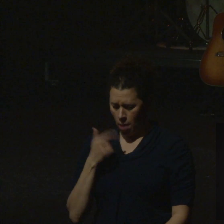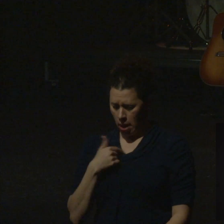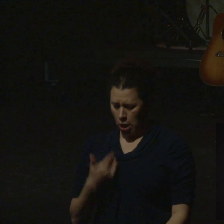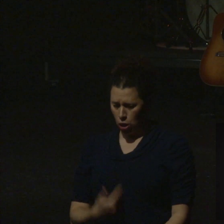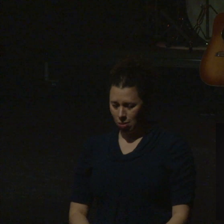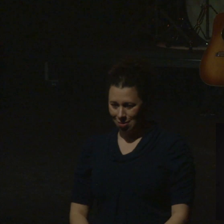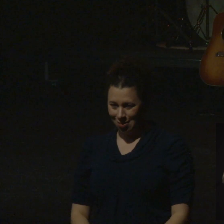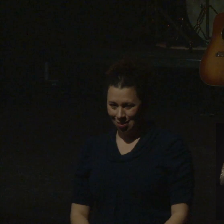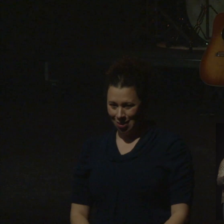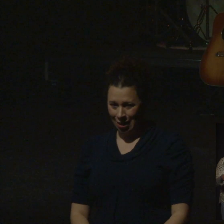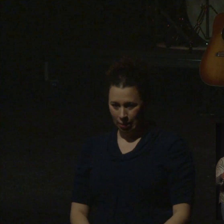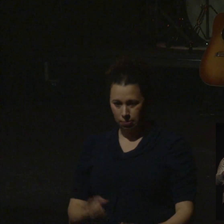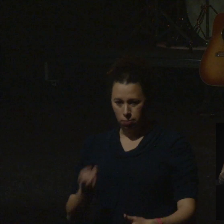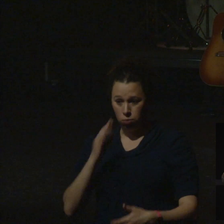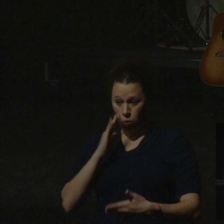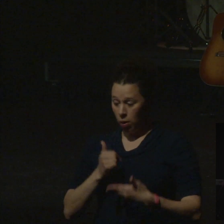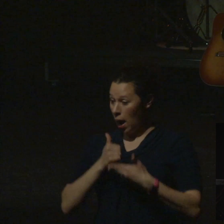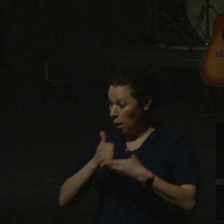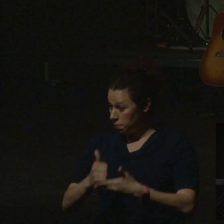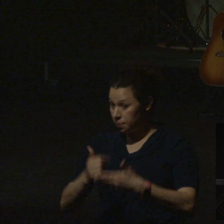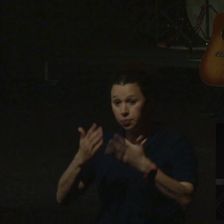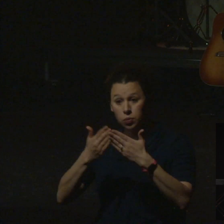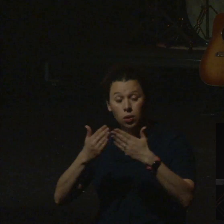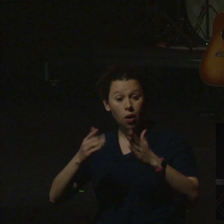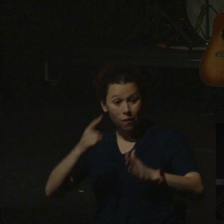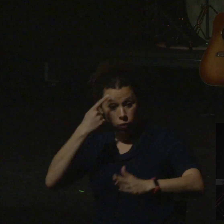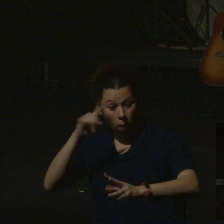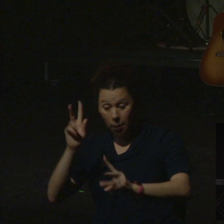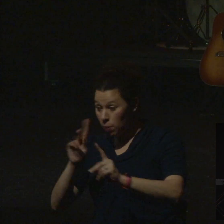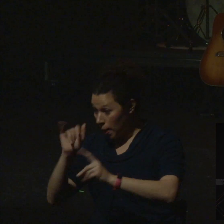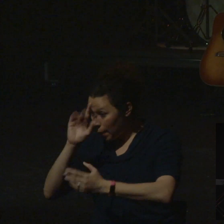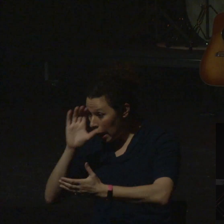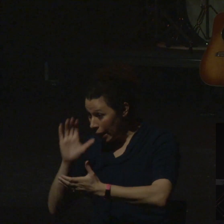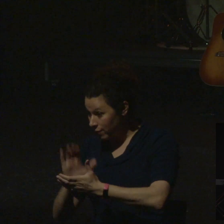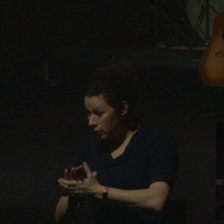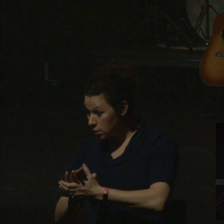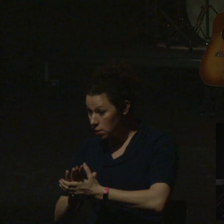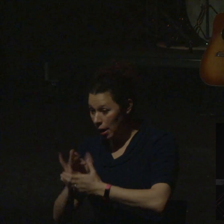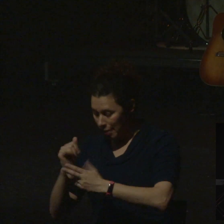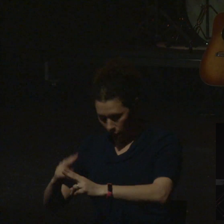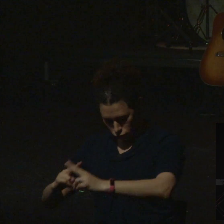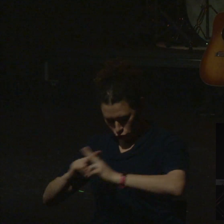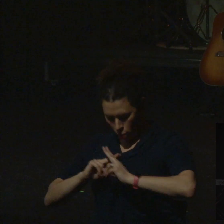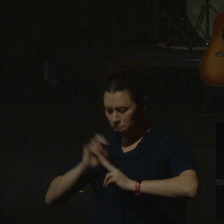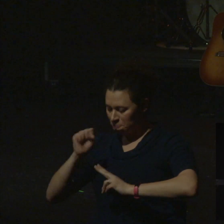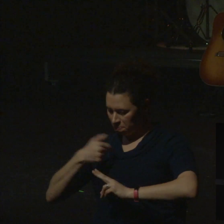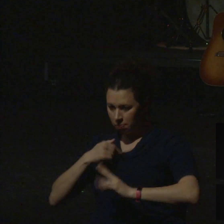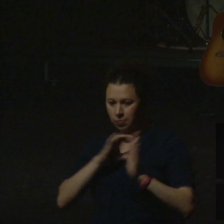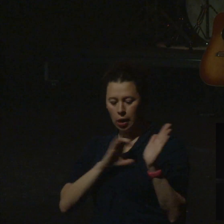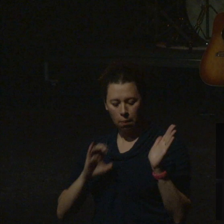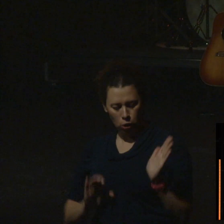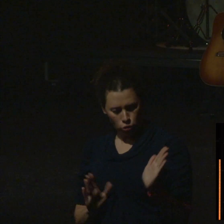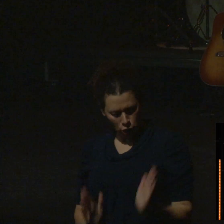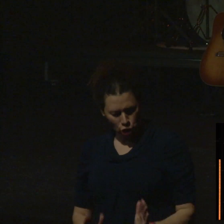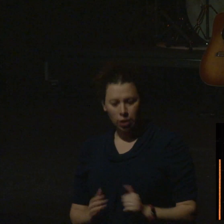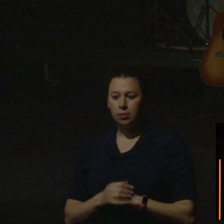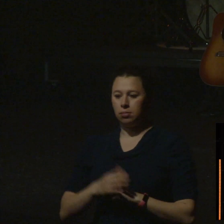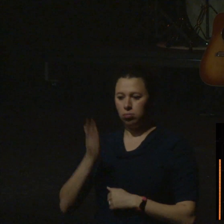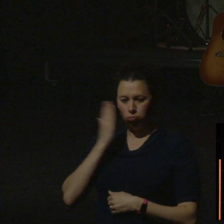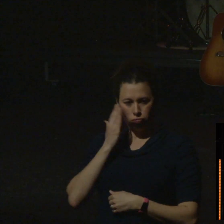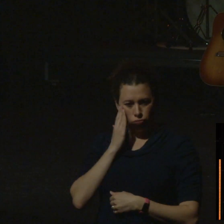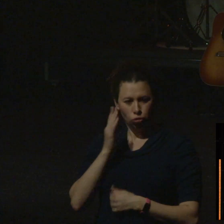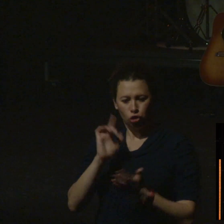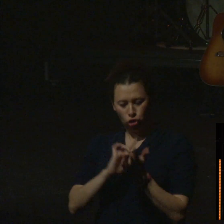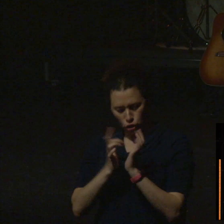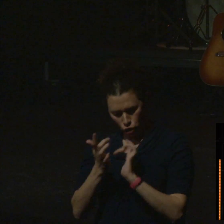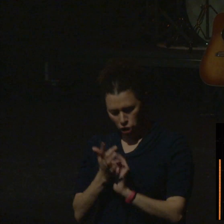Let me help you out. The overall purpose of believers, people who have called themselves Christians, we've made Jesus Lord of our